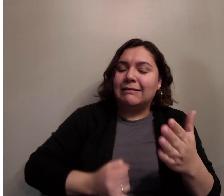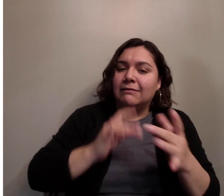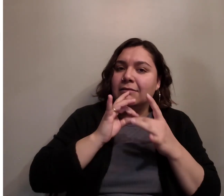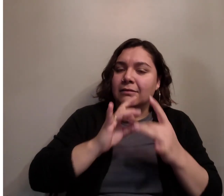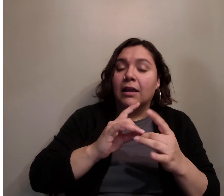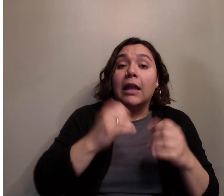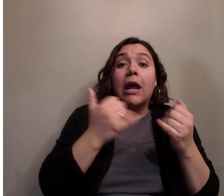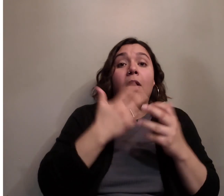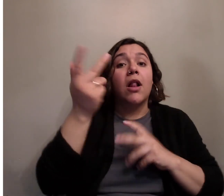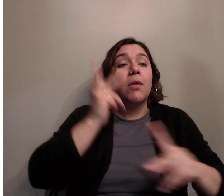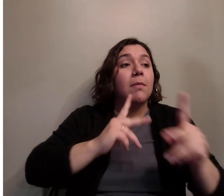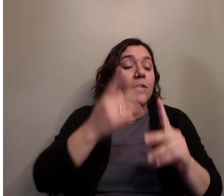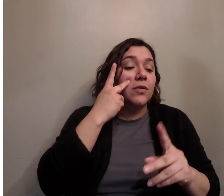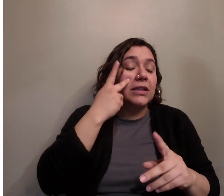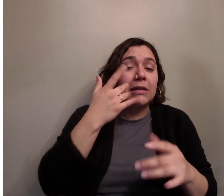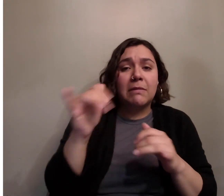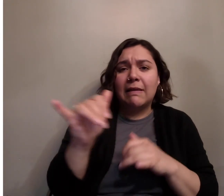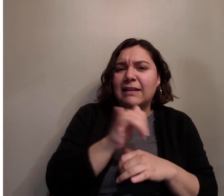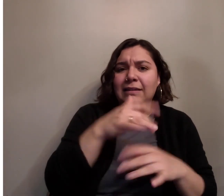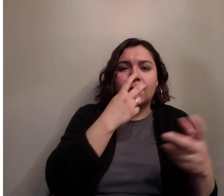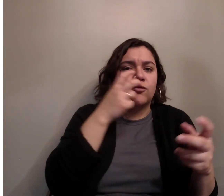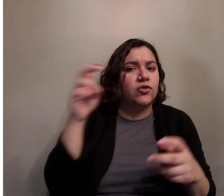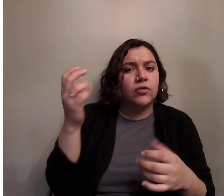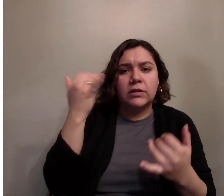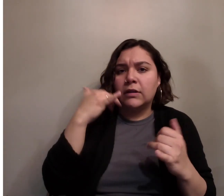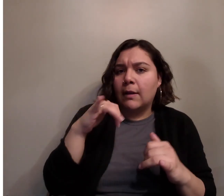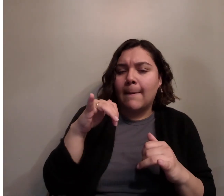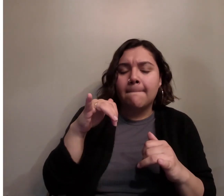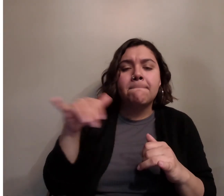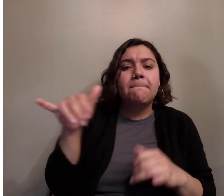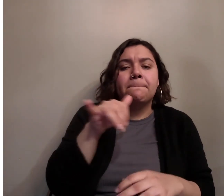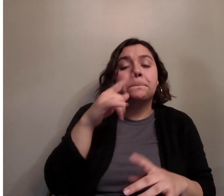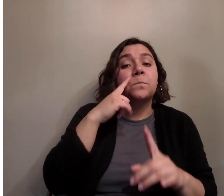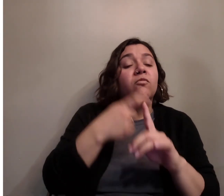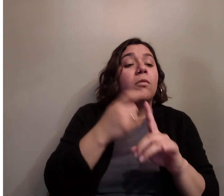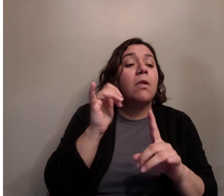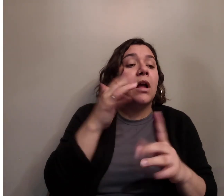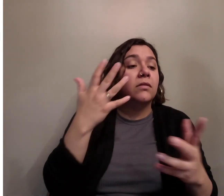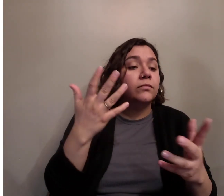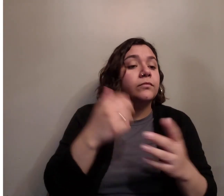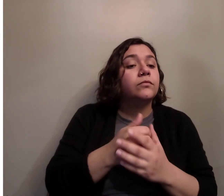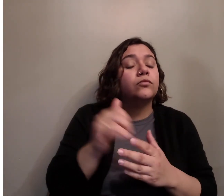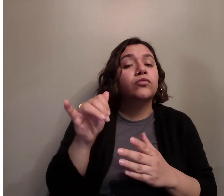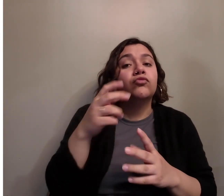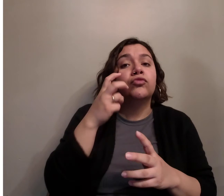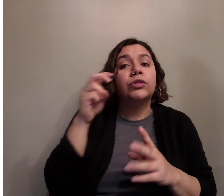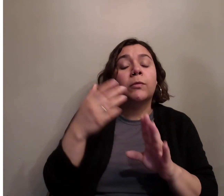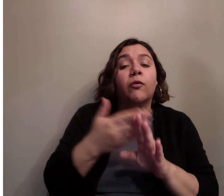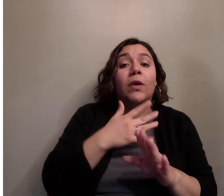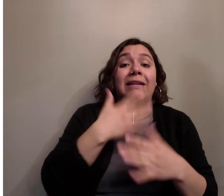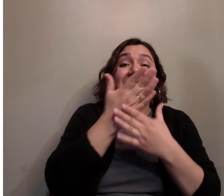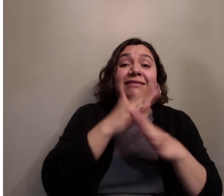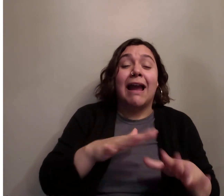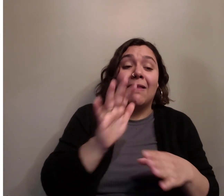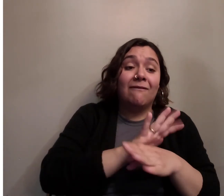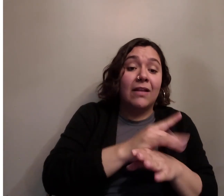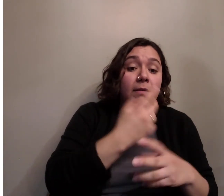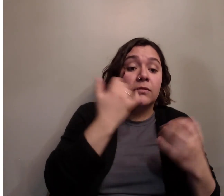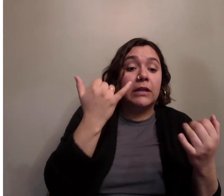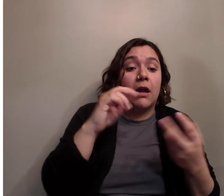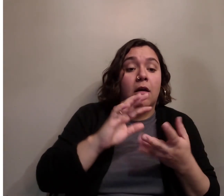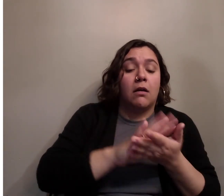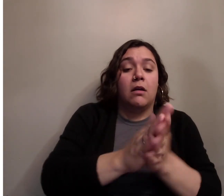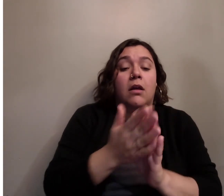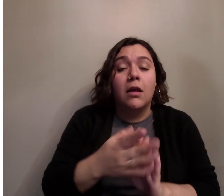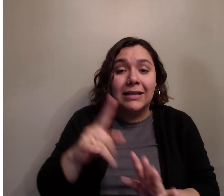level. And there's other people, that we're going to see. It's going to be the same transition from, like, the transition that went from